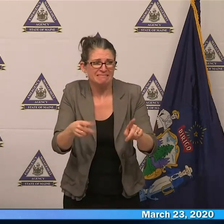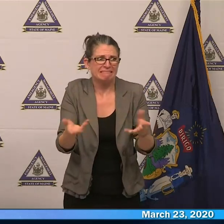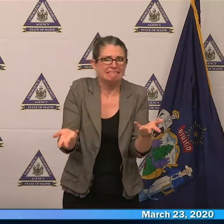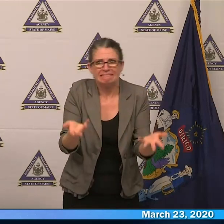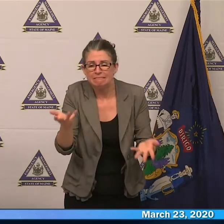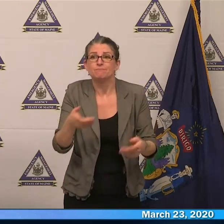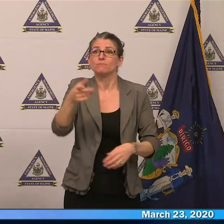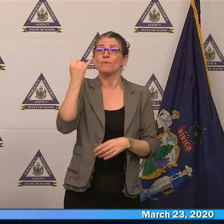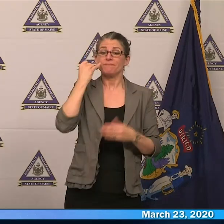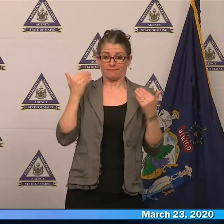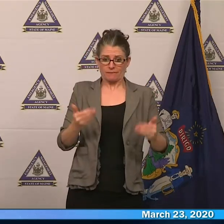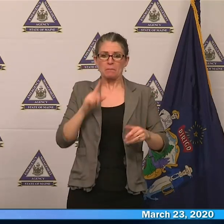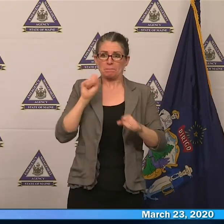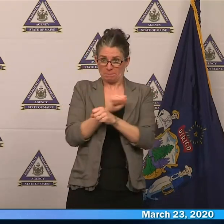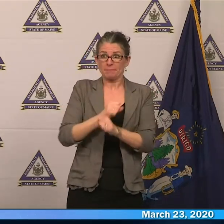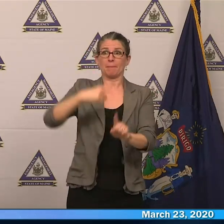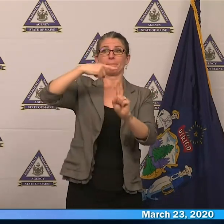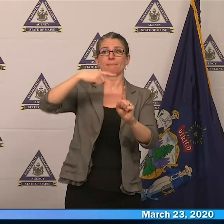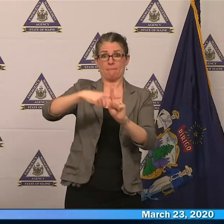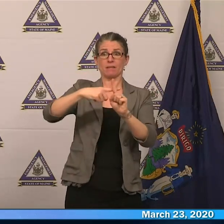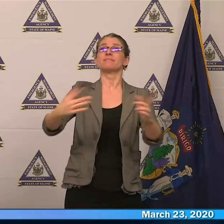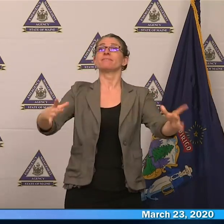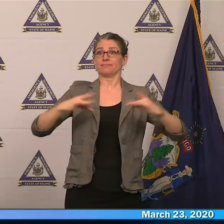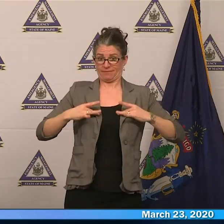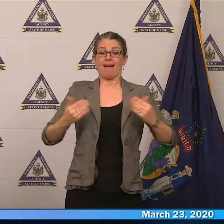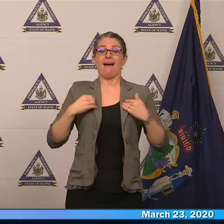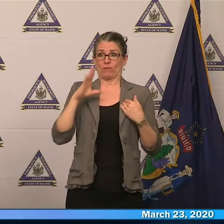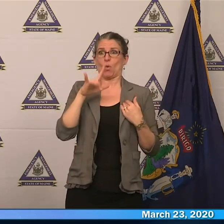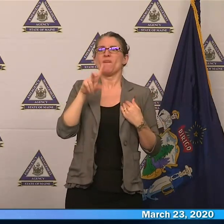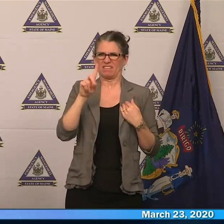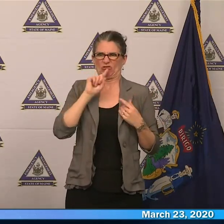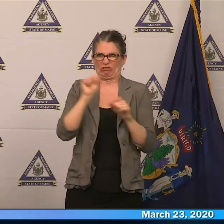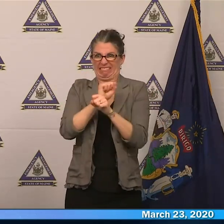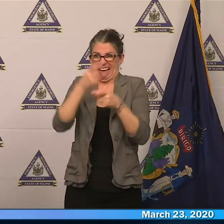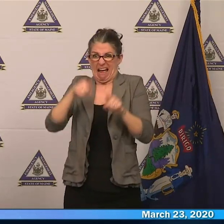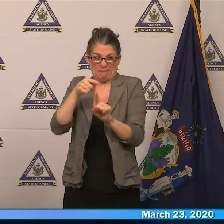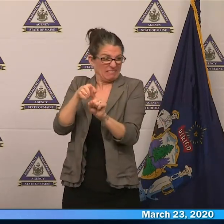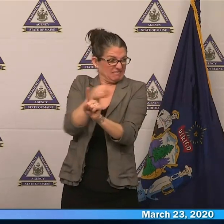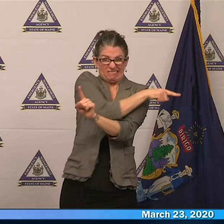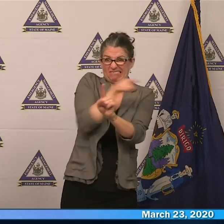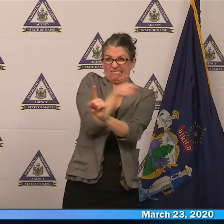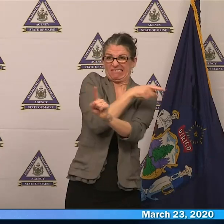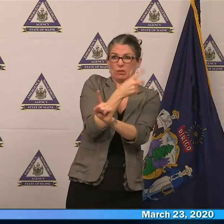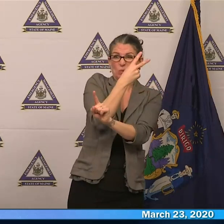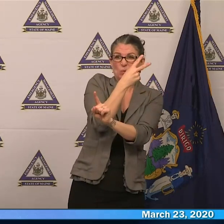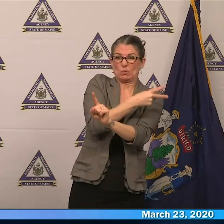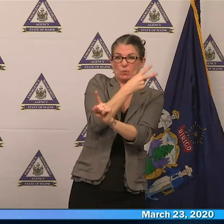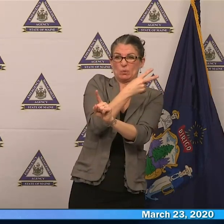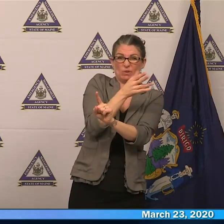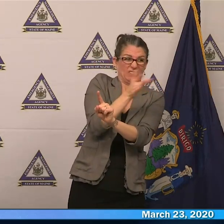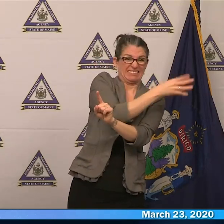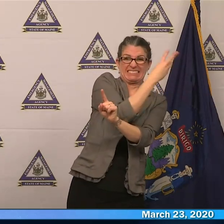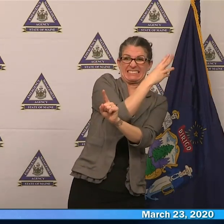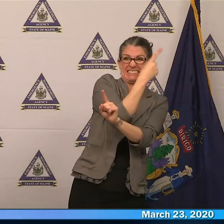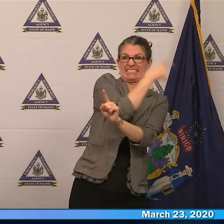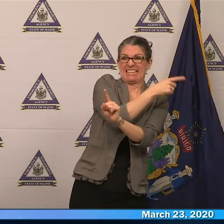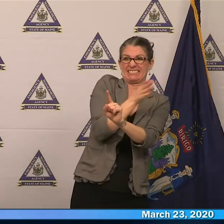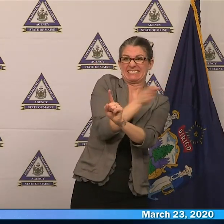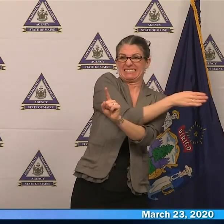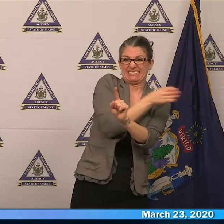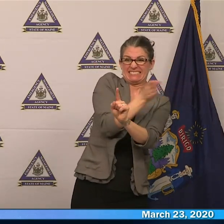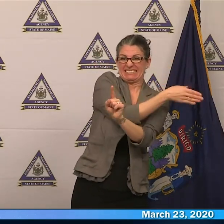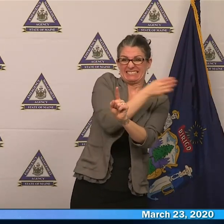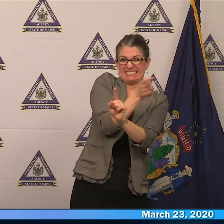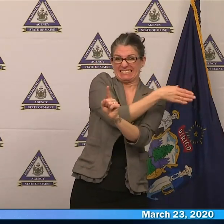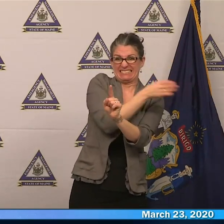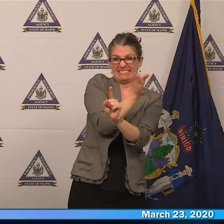we are seeing as the development of the virus, as it spreads in number and geography, is travel that probably